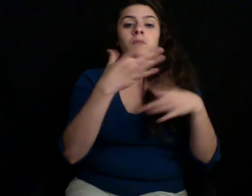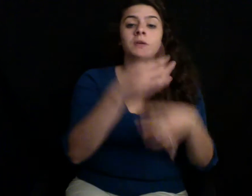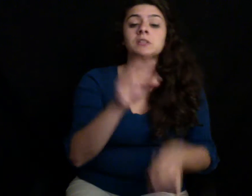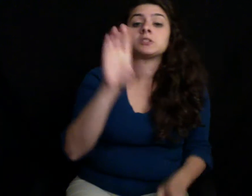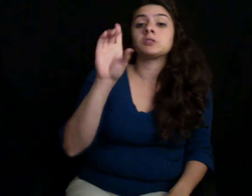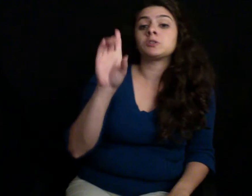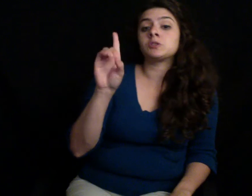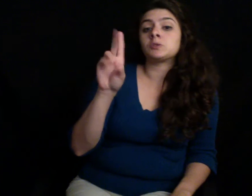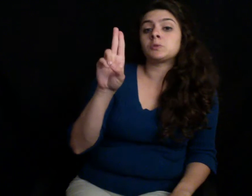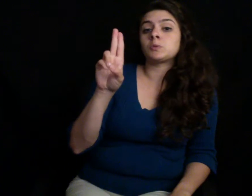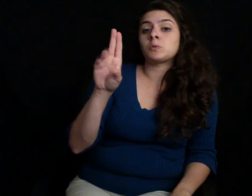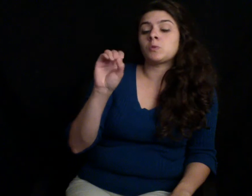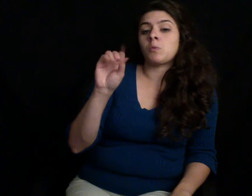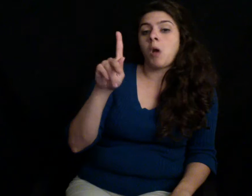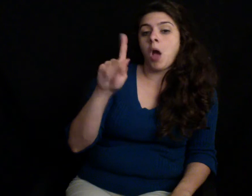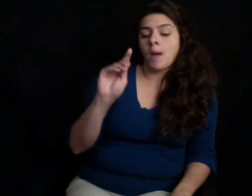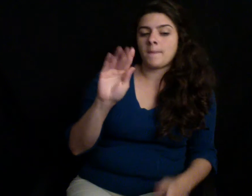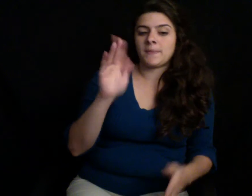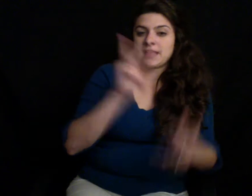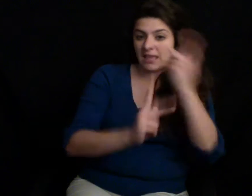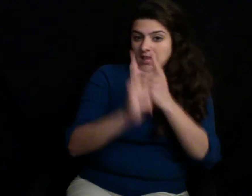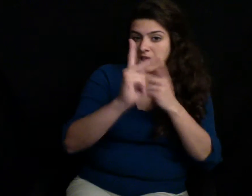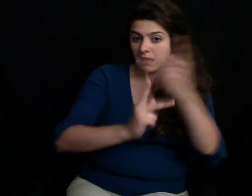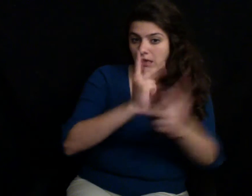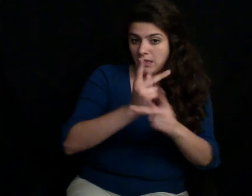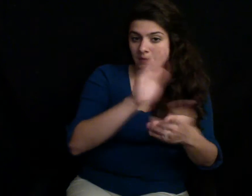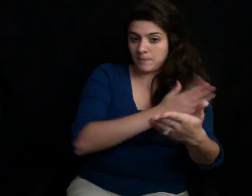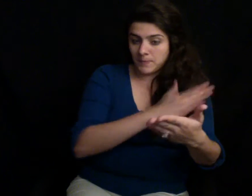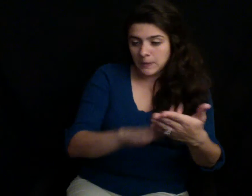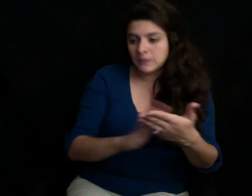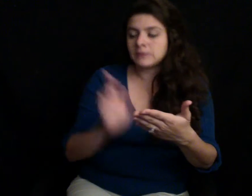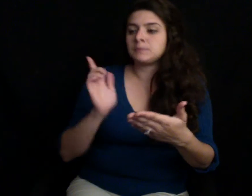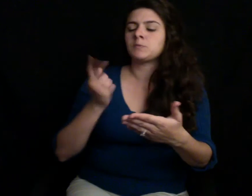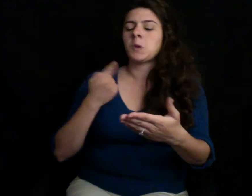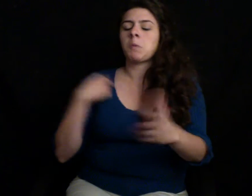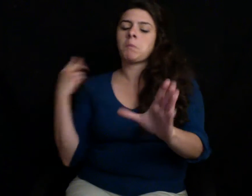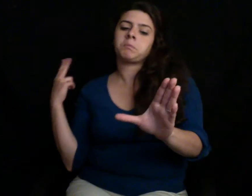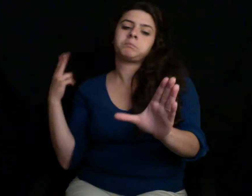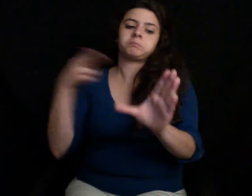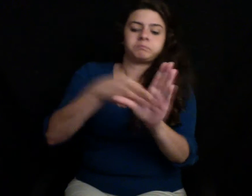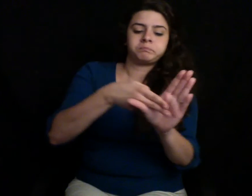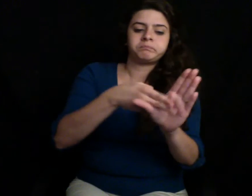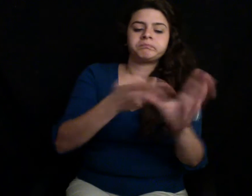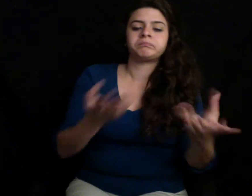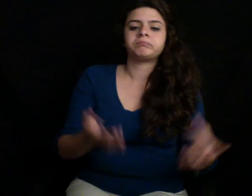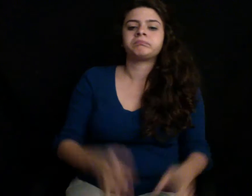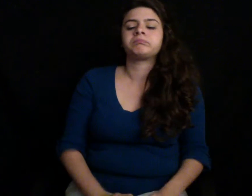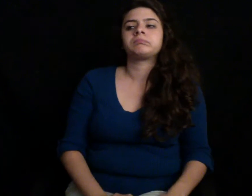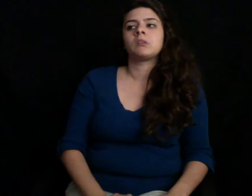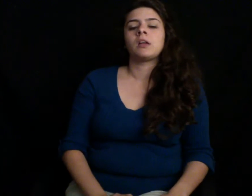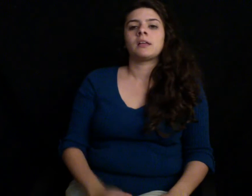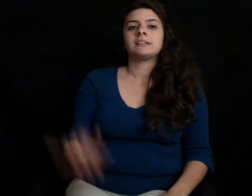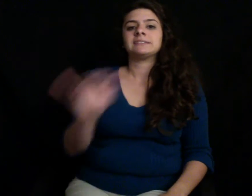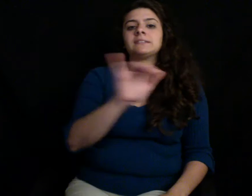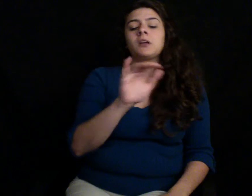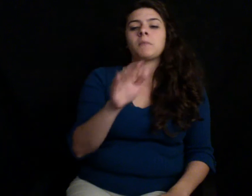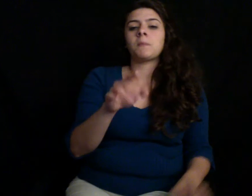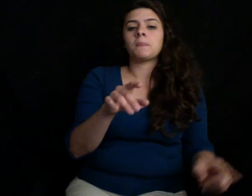mall. Everyone had some type of talent. And at the time, they had a lot of people who were hip-hop heads, and they would actually battle. They would actually